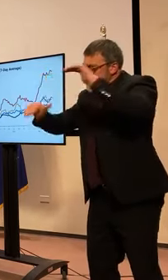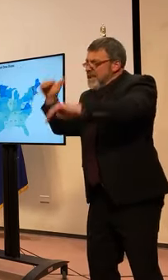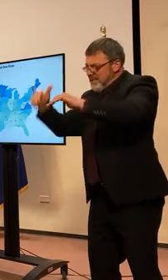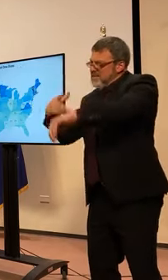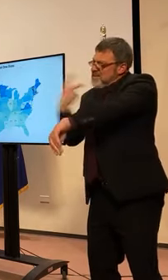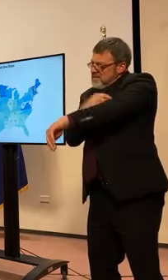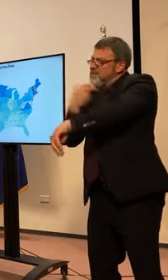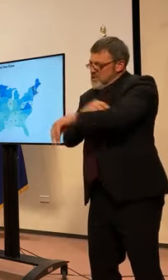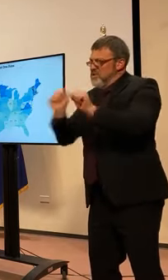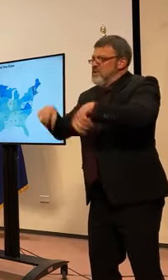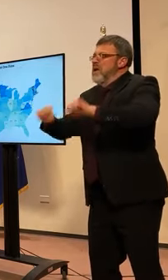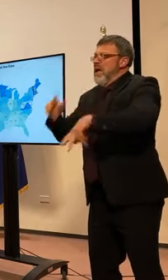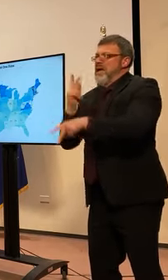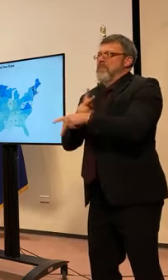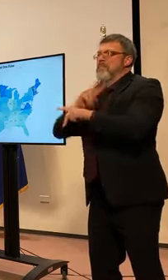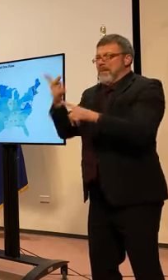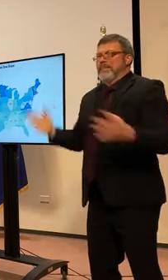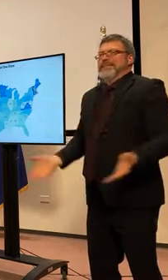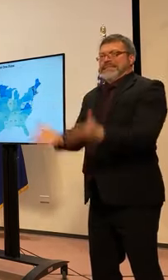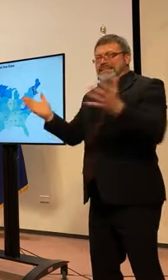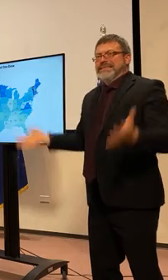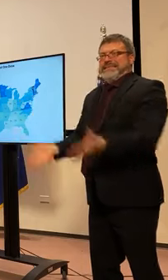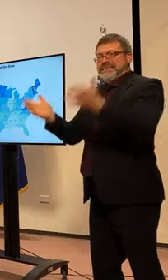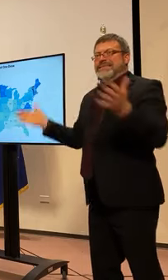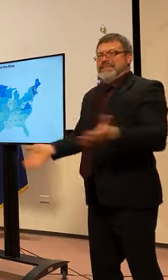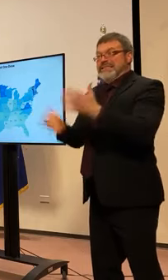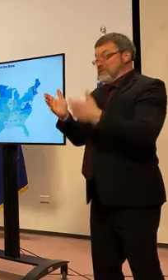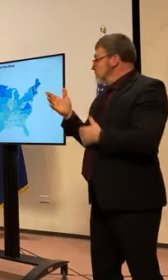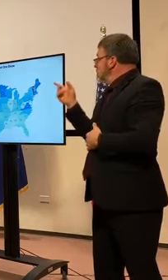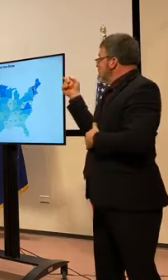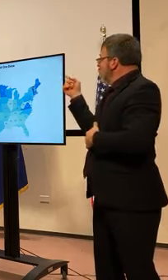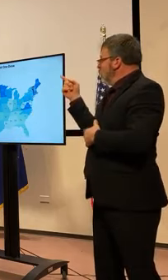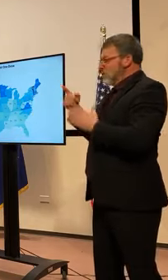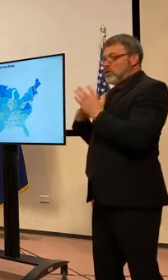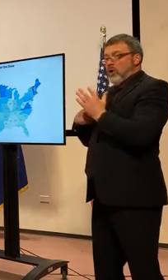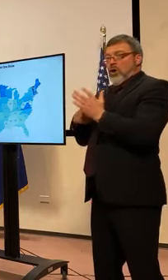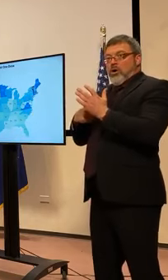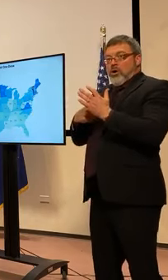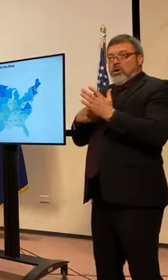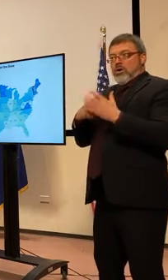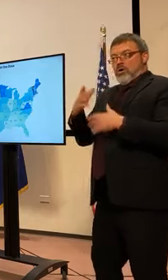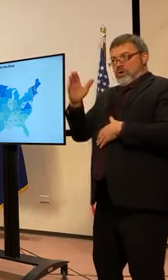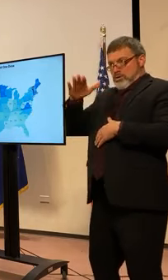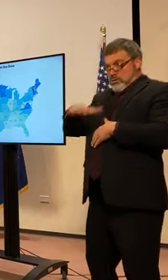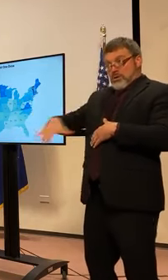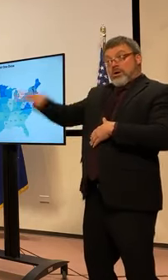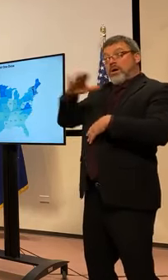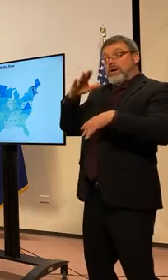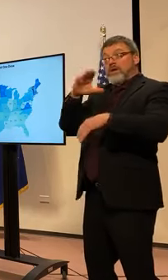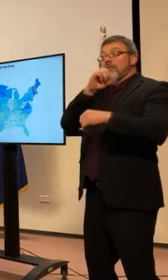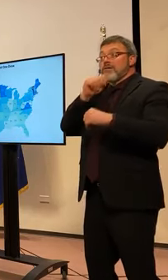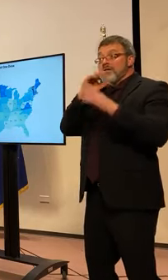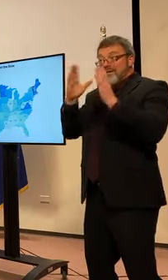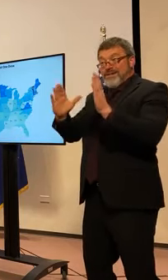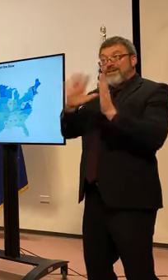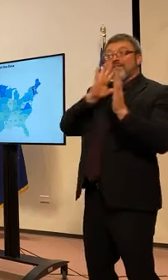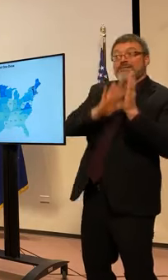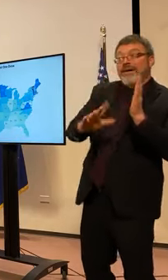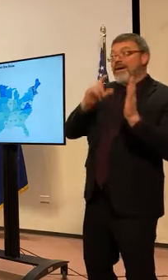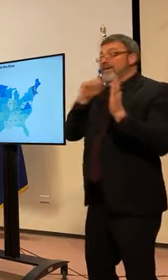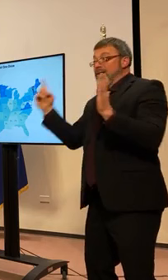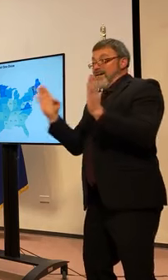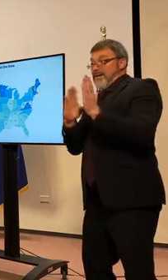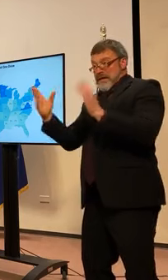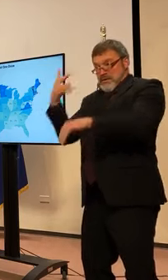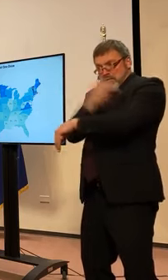you'll see on the next slide, we are off to a good start when we look to ourselves compared to the rest of the country. Vermont, as of today, per the